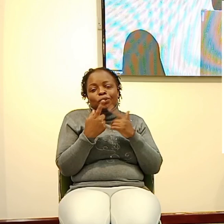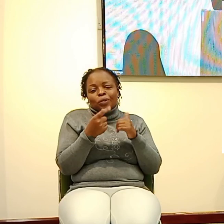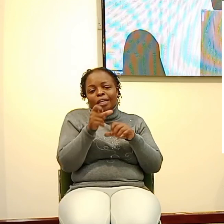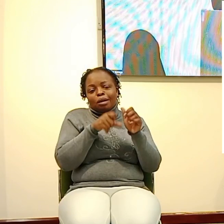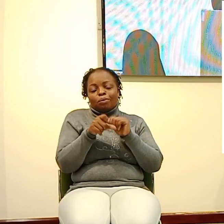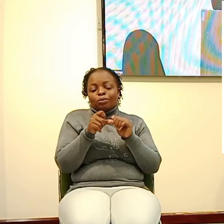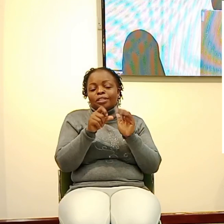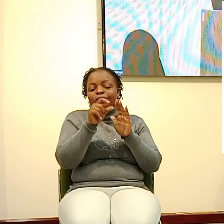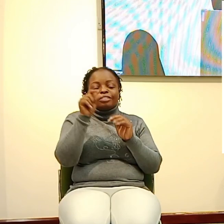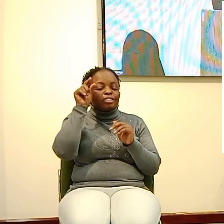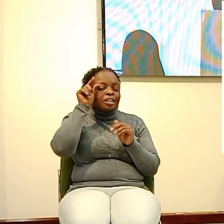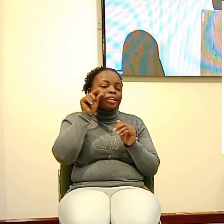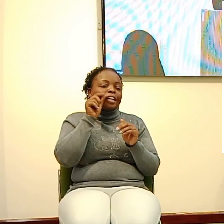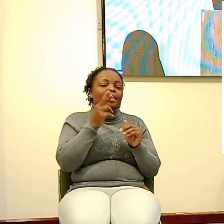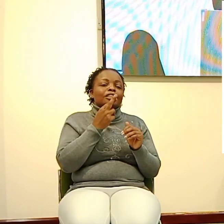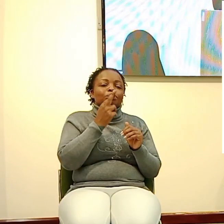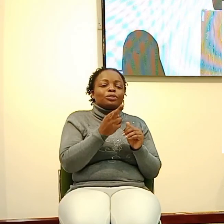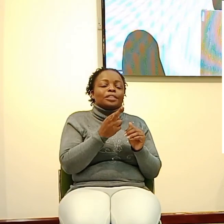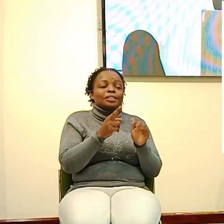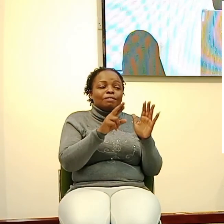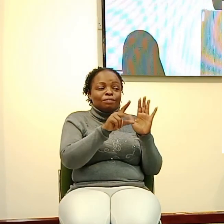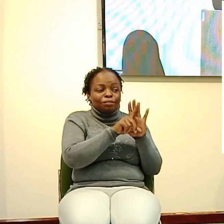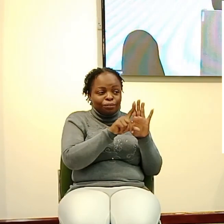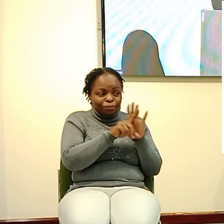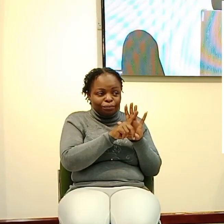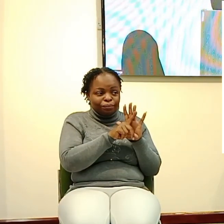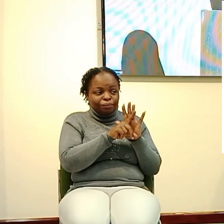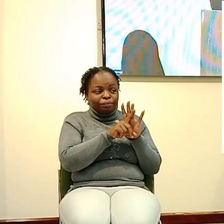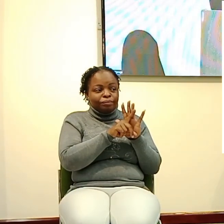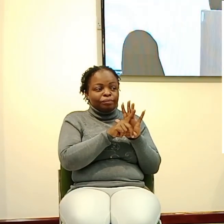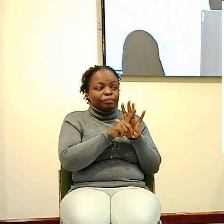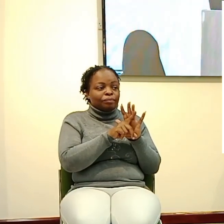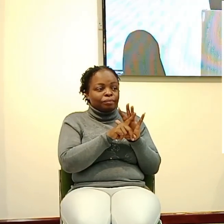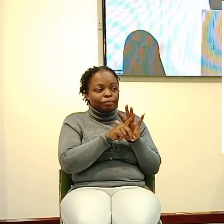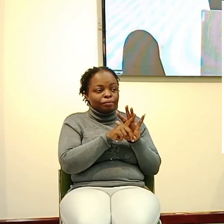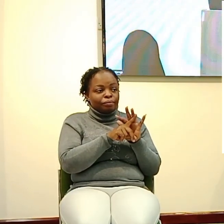responsive legislation, right? So,